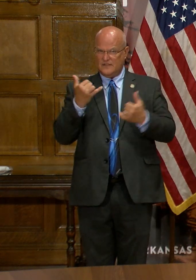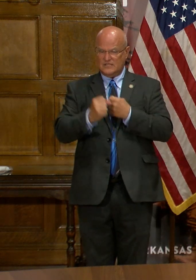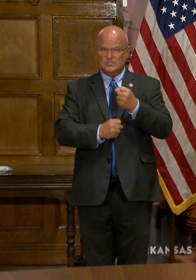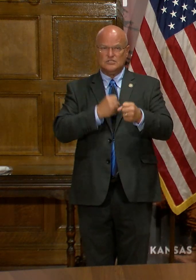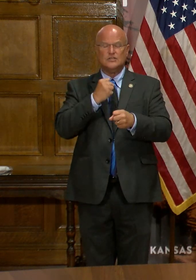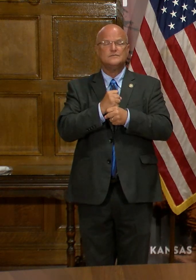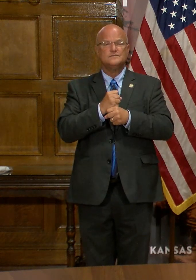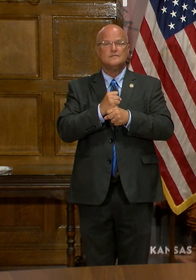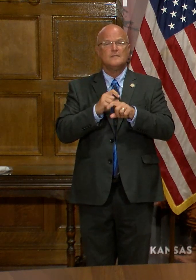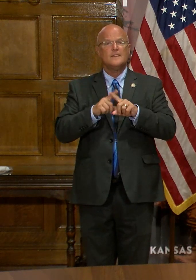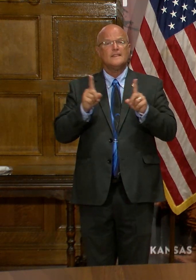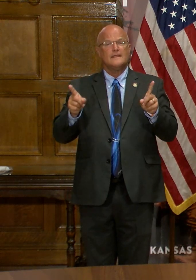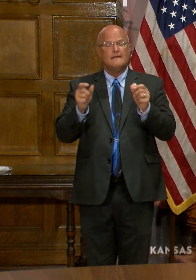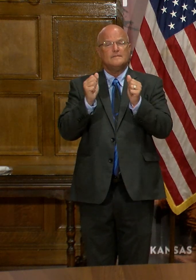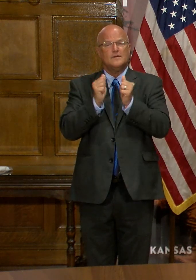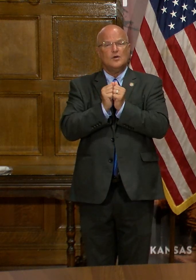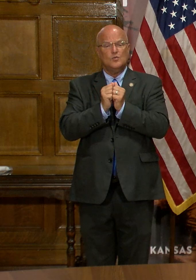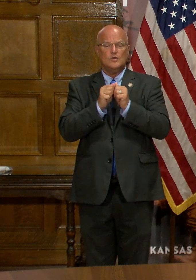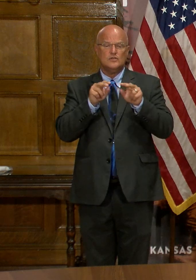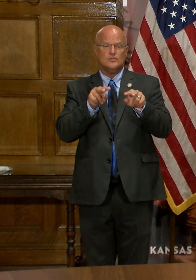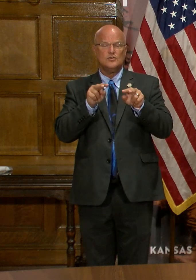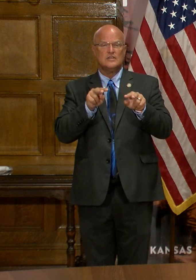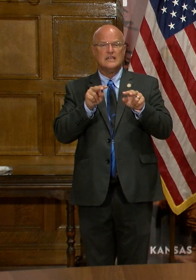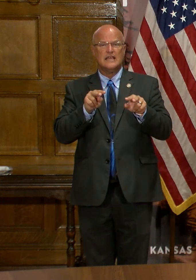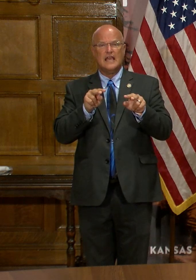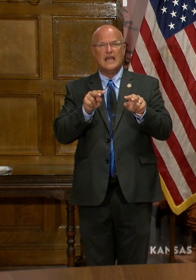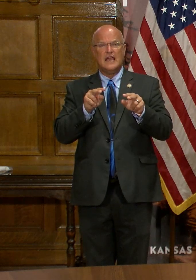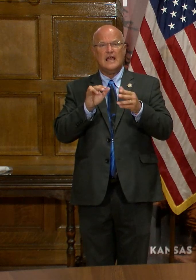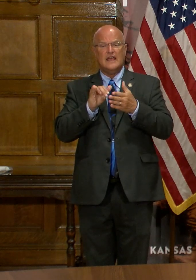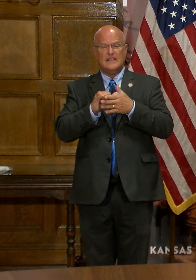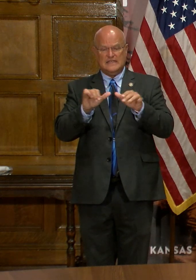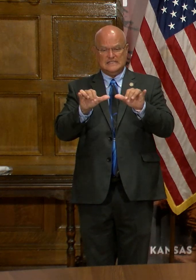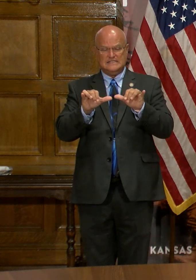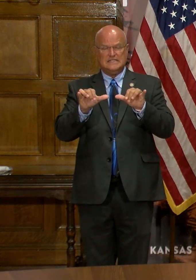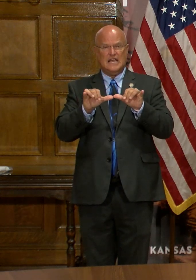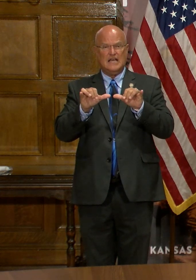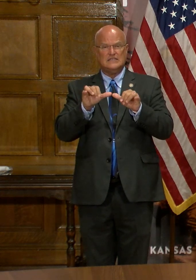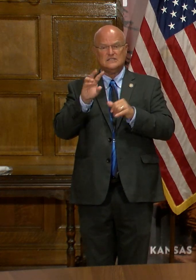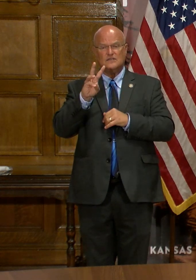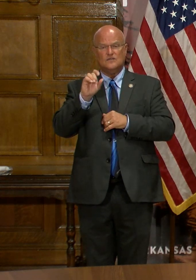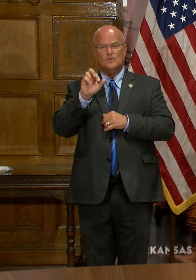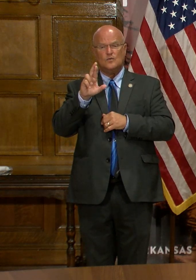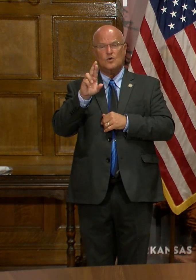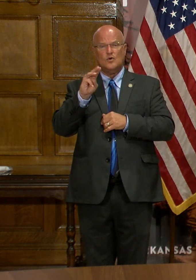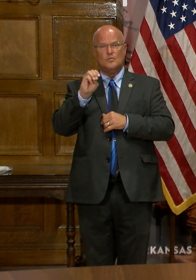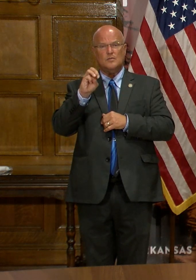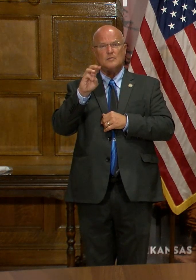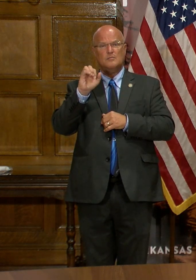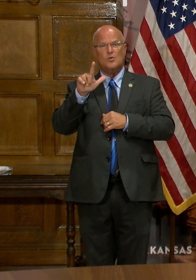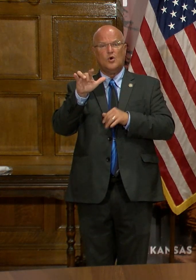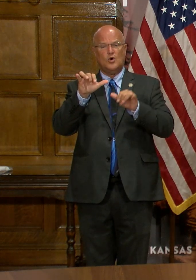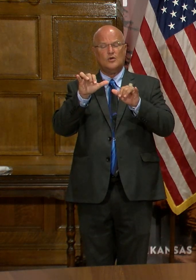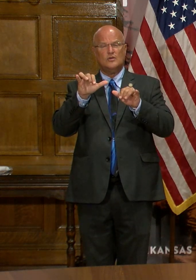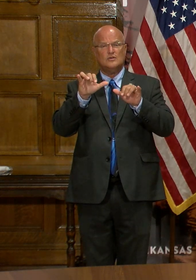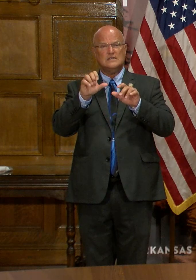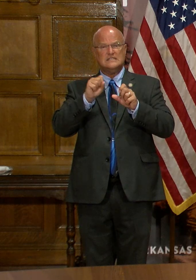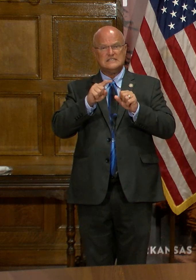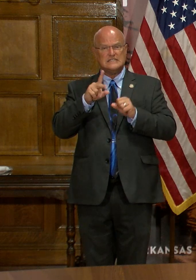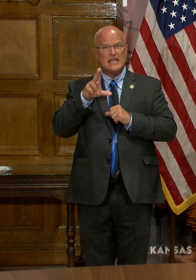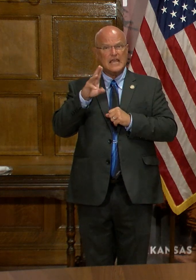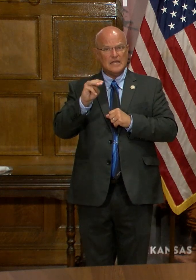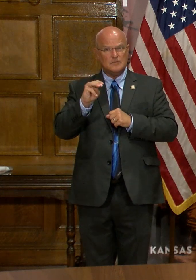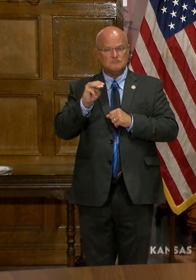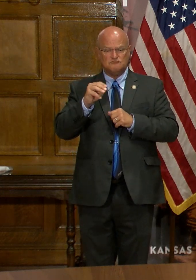year, but with looking at the size of War Memorial Stadium, social distancing should not